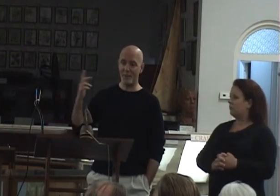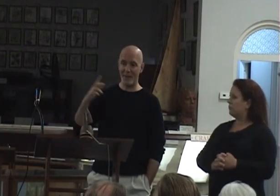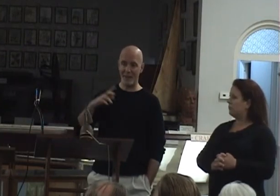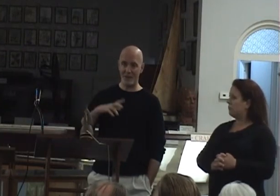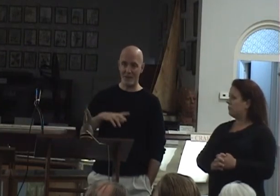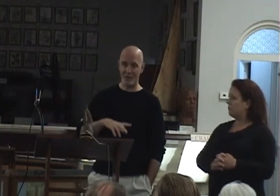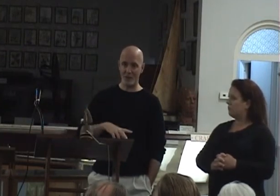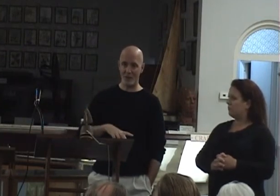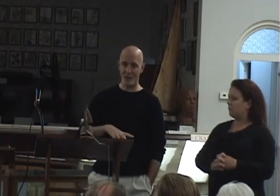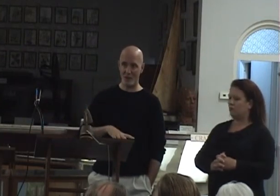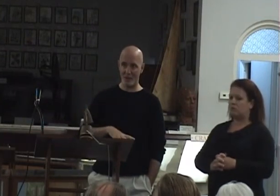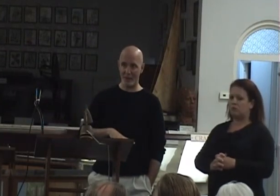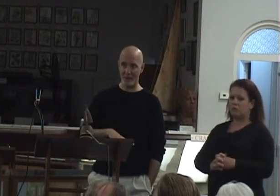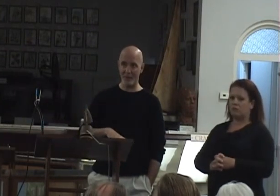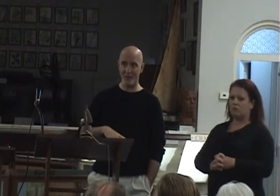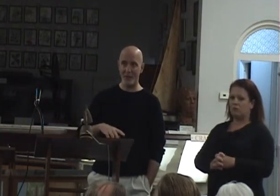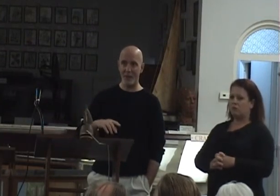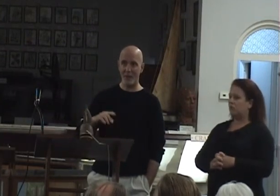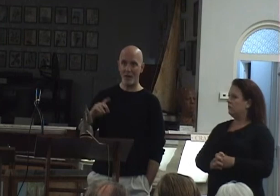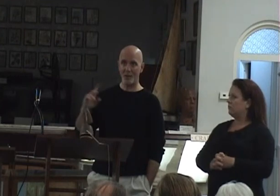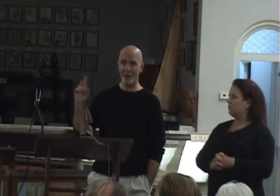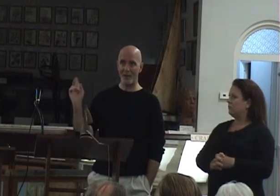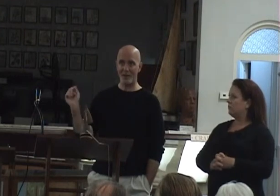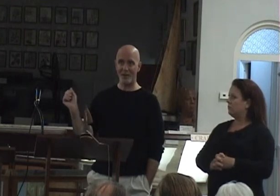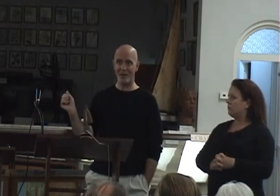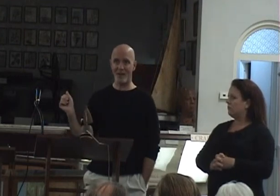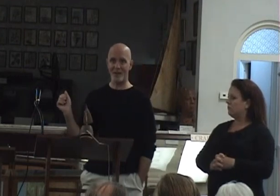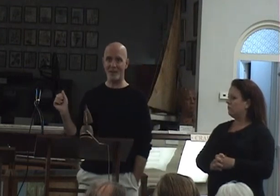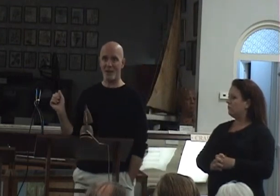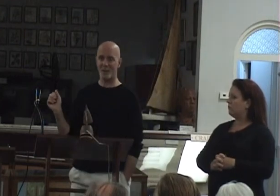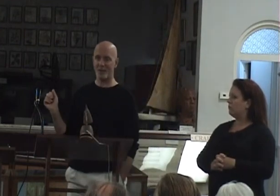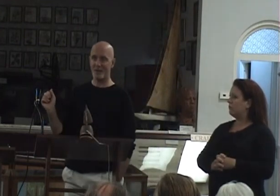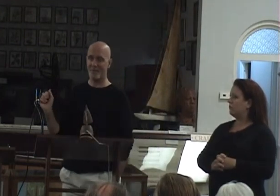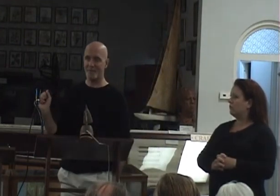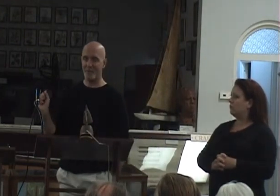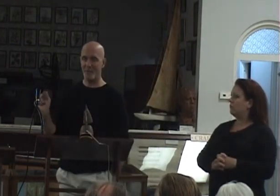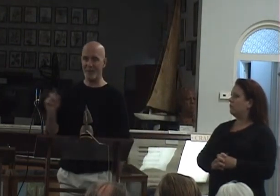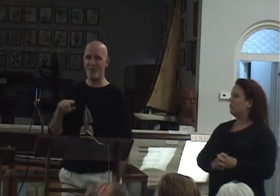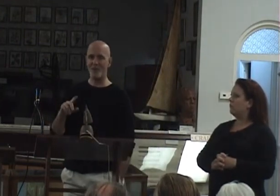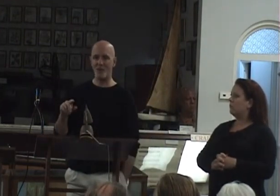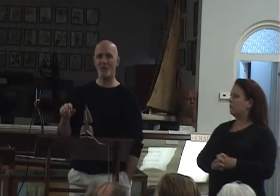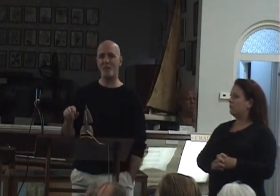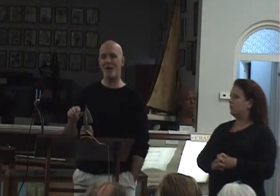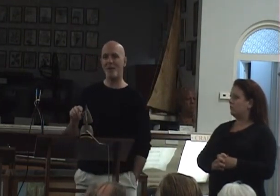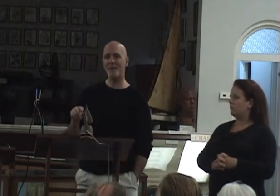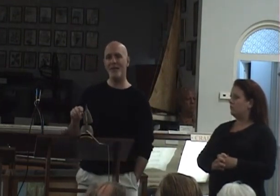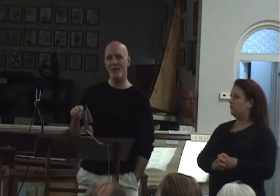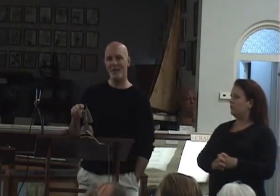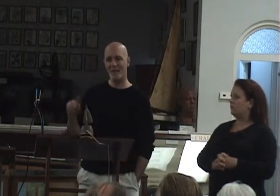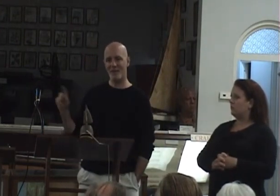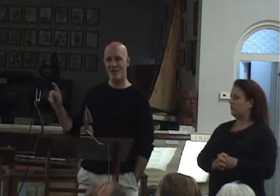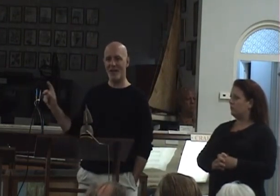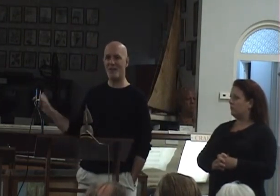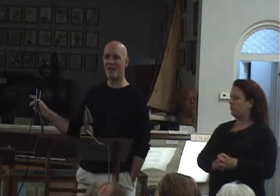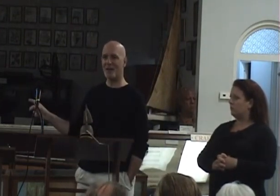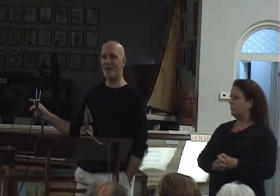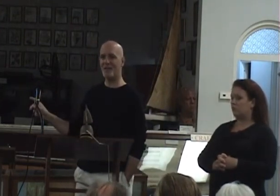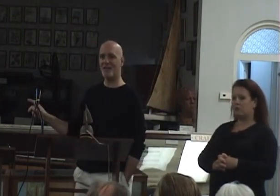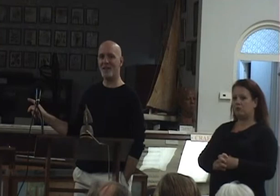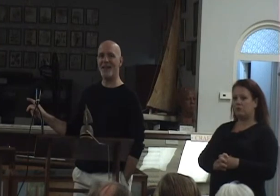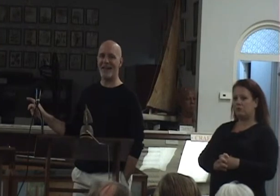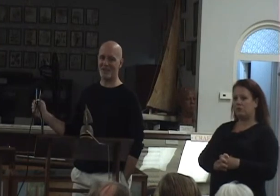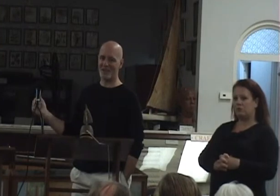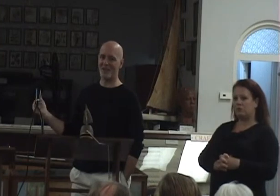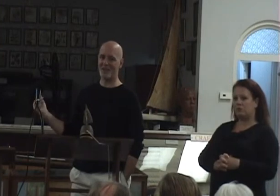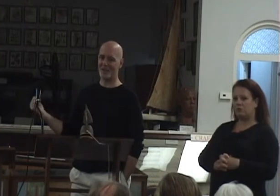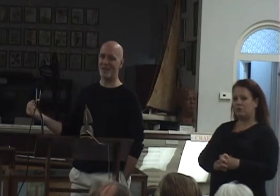Some people are making a decision to leave. Those who actually stay as tenant farmers may have been sort of smart, because James Farquason,